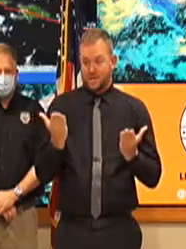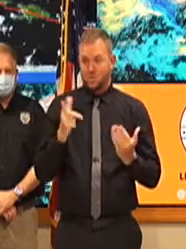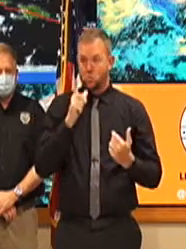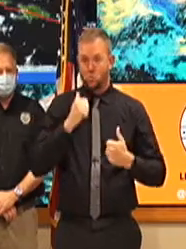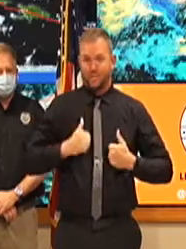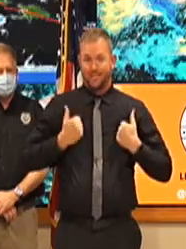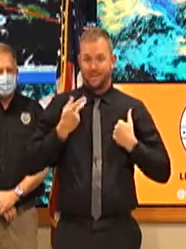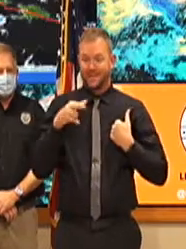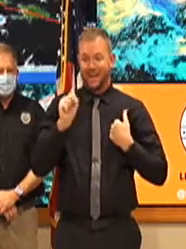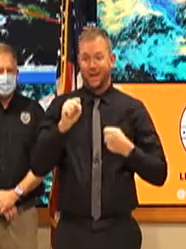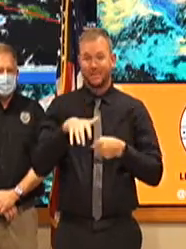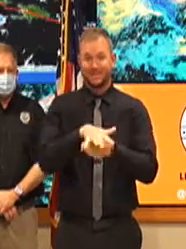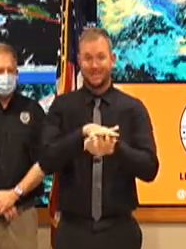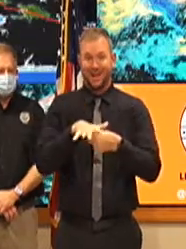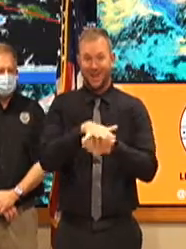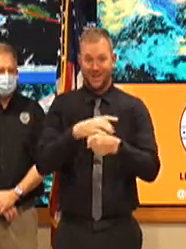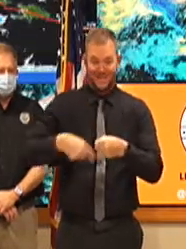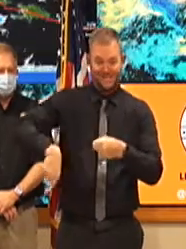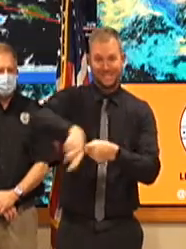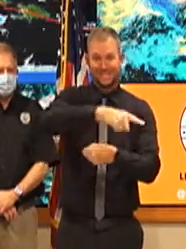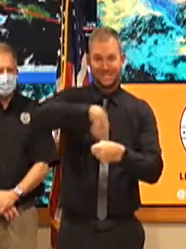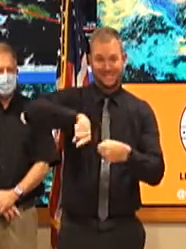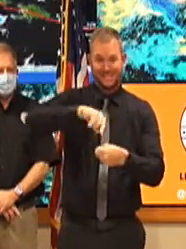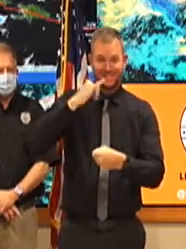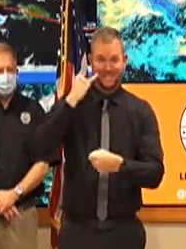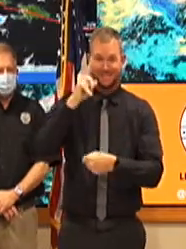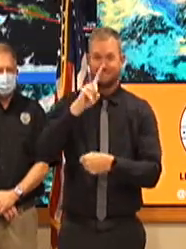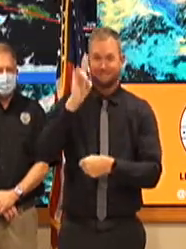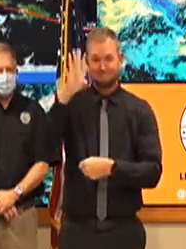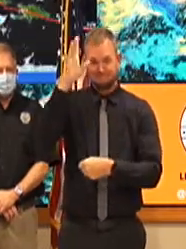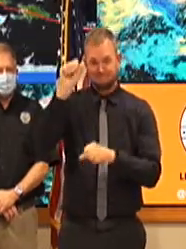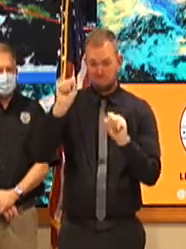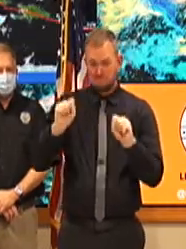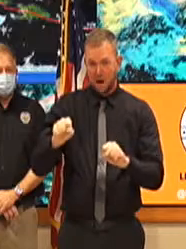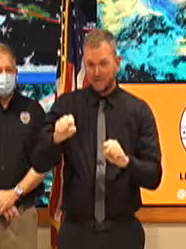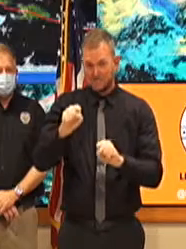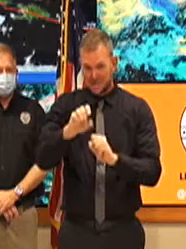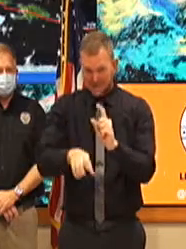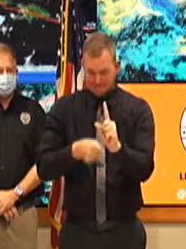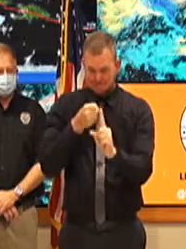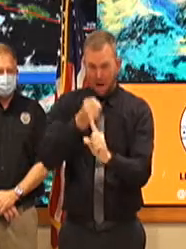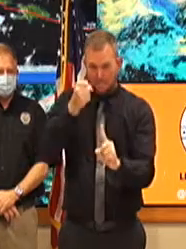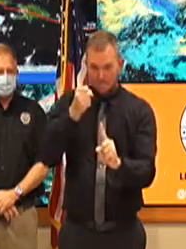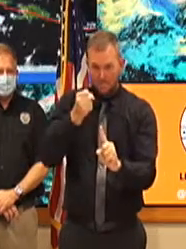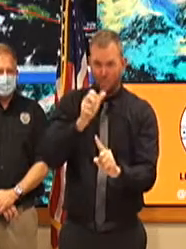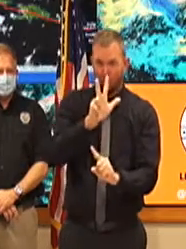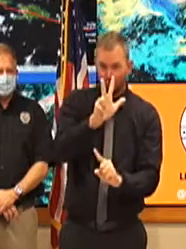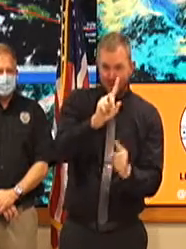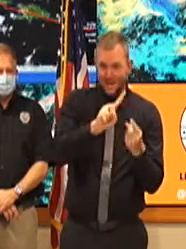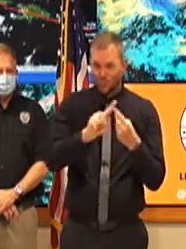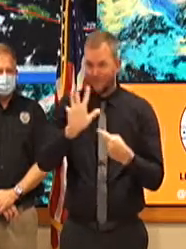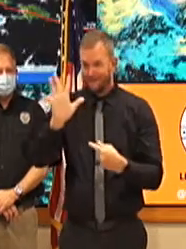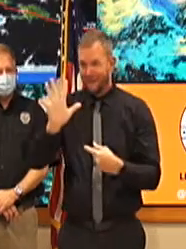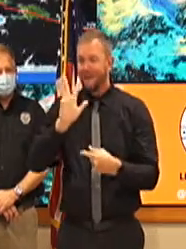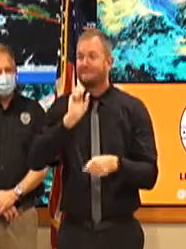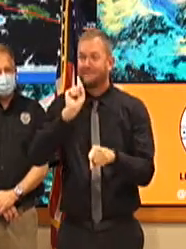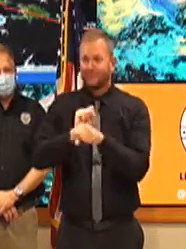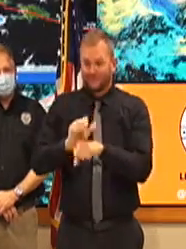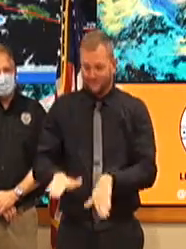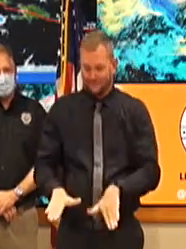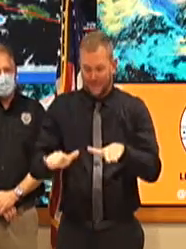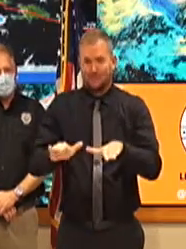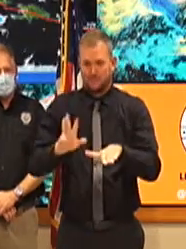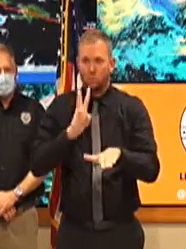path, we could get 3 to 5 feet of storm surge, or we could get a lot more than that. We are